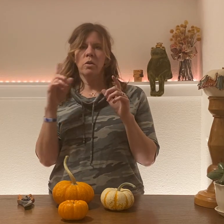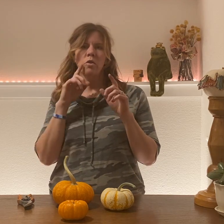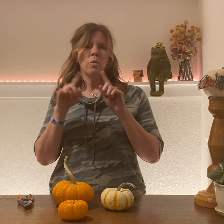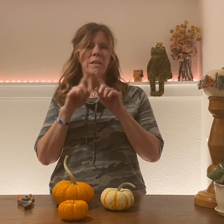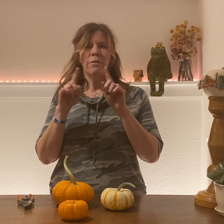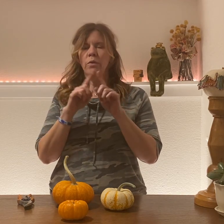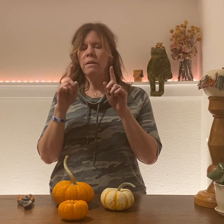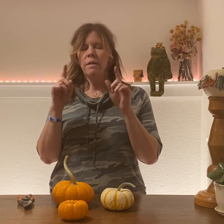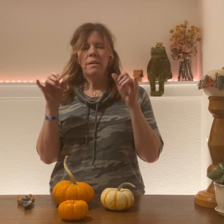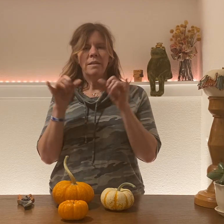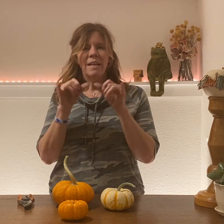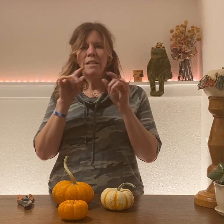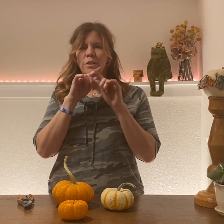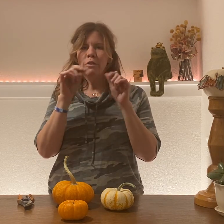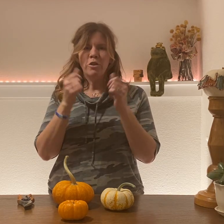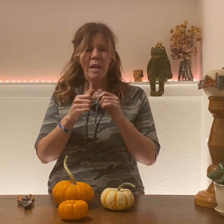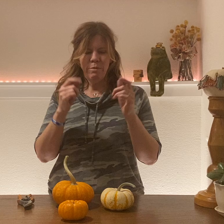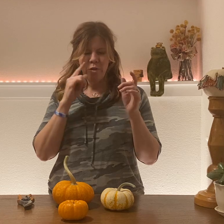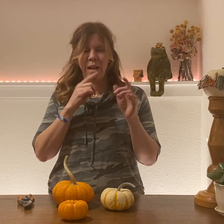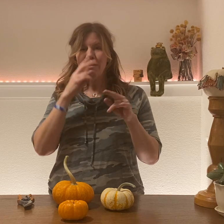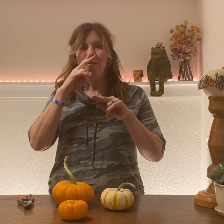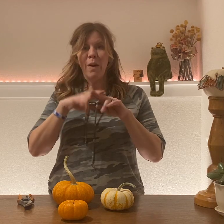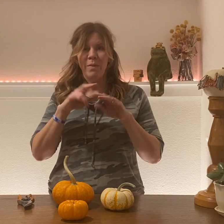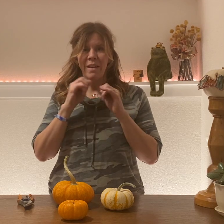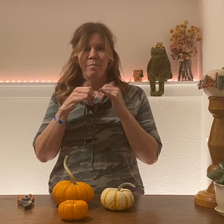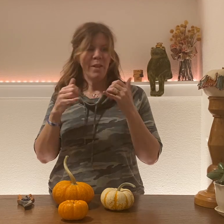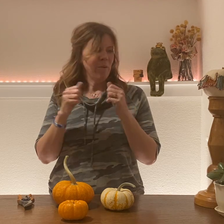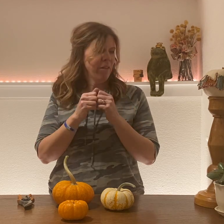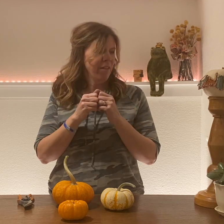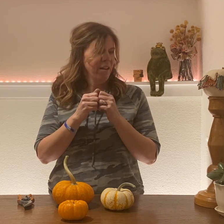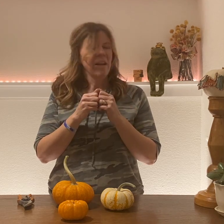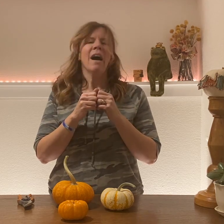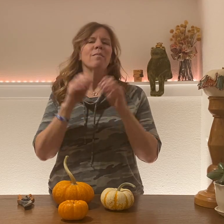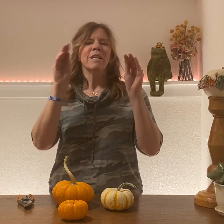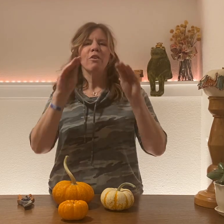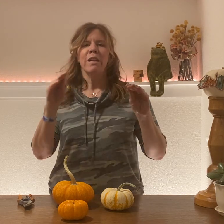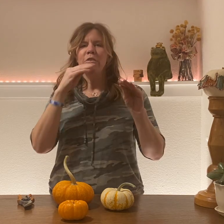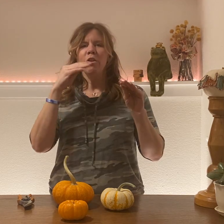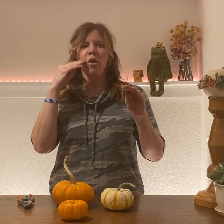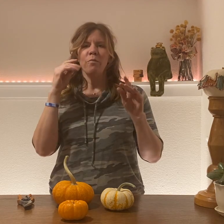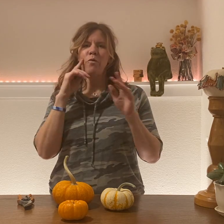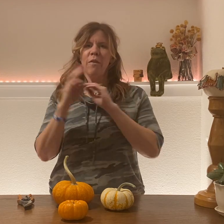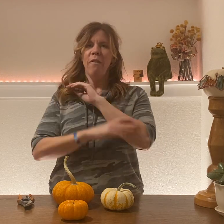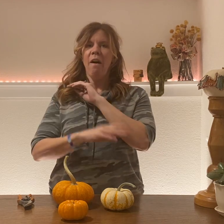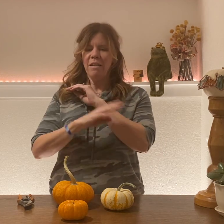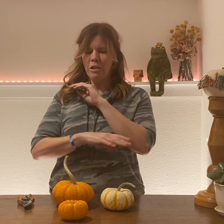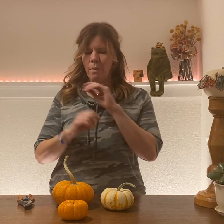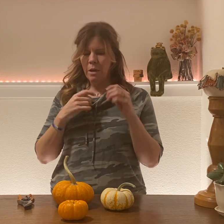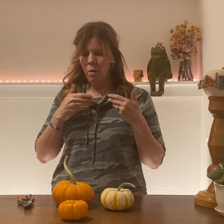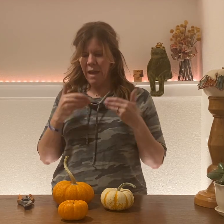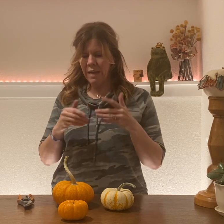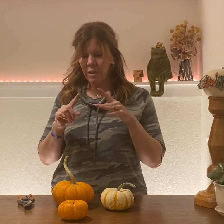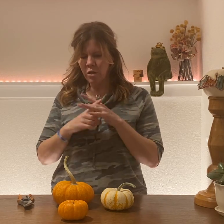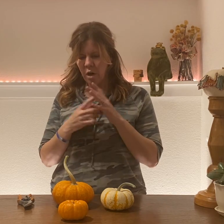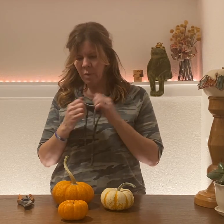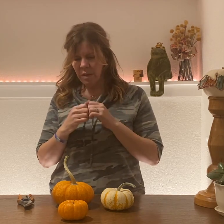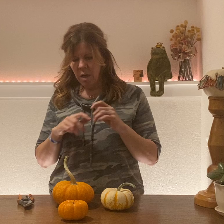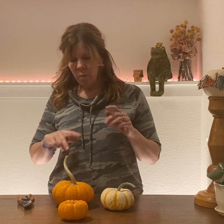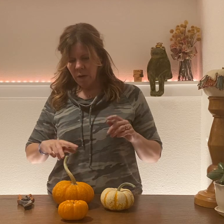do them with different sizes, different shapes. Just have some fun with it and play with decorating your home for fall. So I'm going to go ahead and start with, we're going to